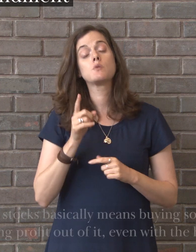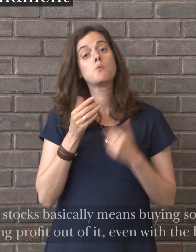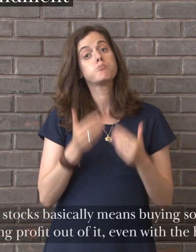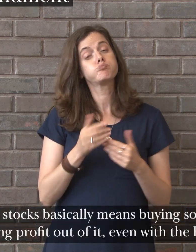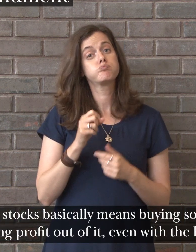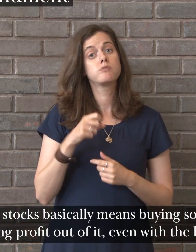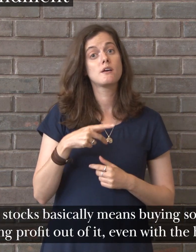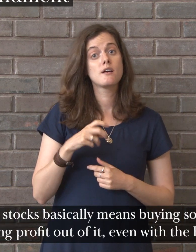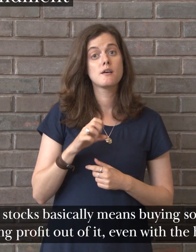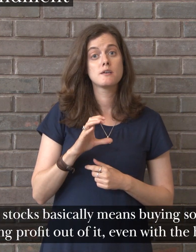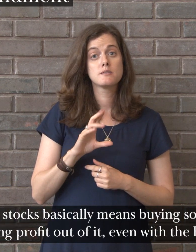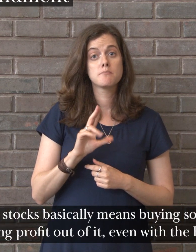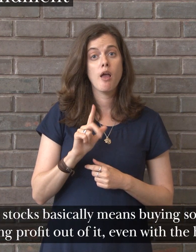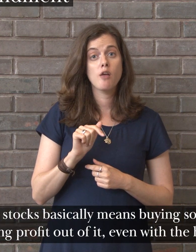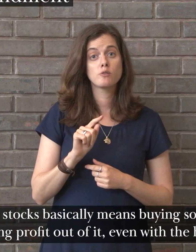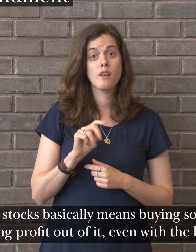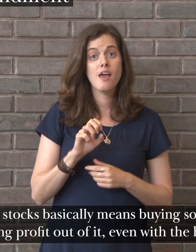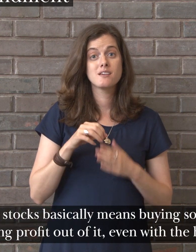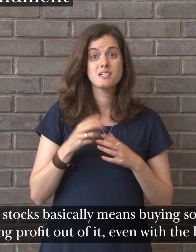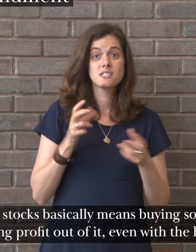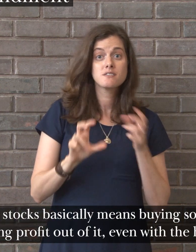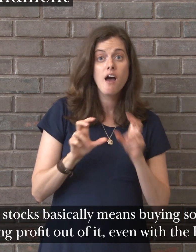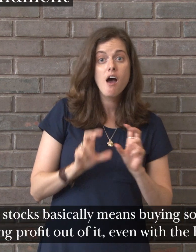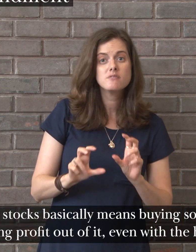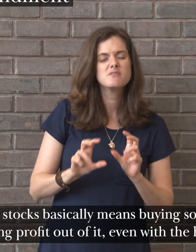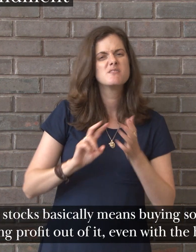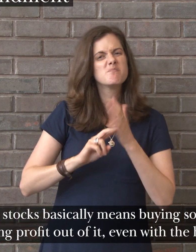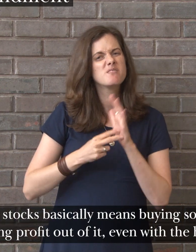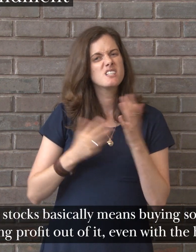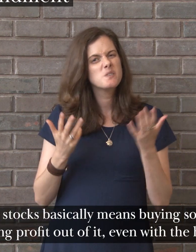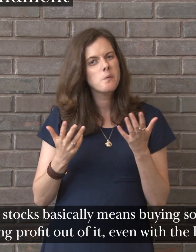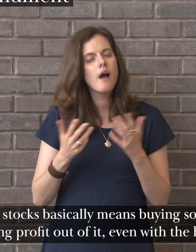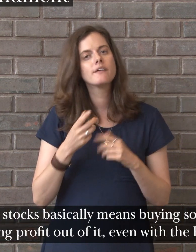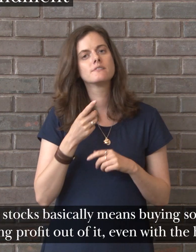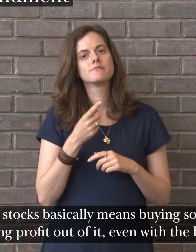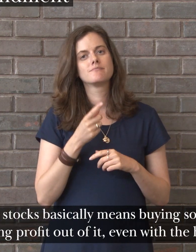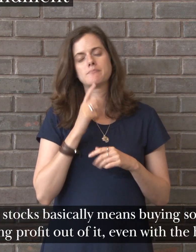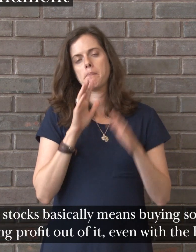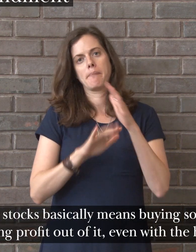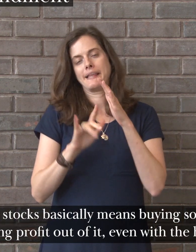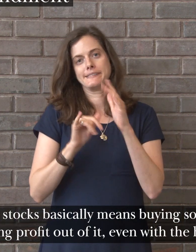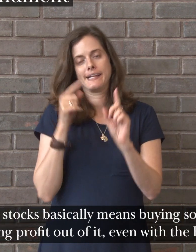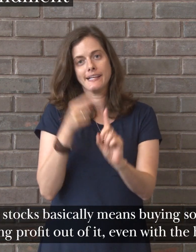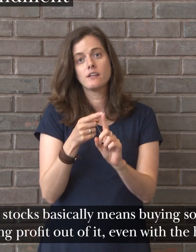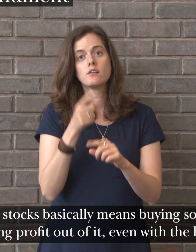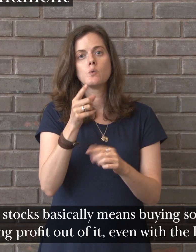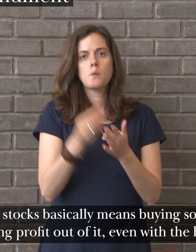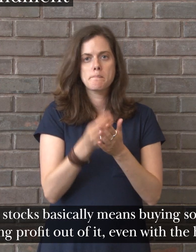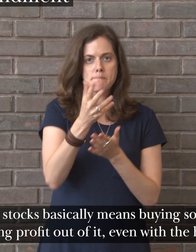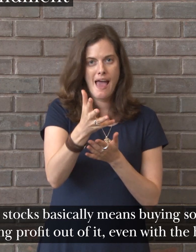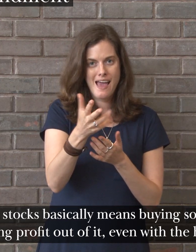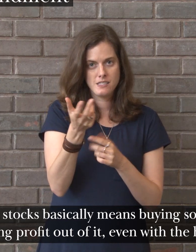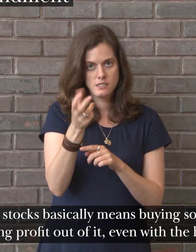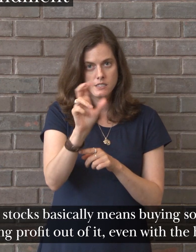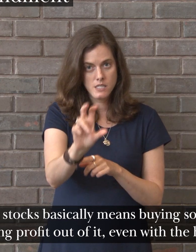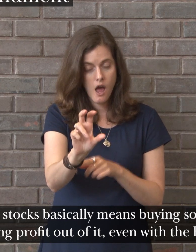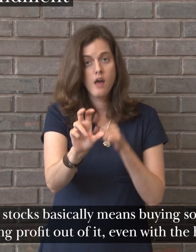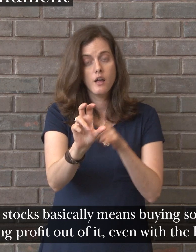To speculate in stocks basically means buying some kind of stock with the goal